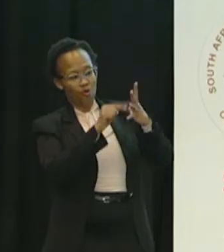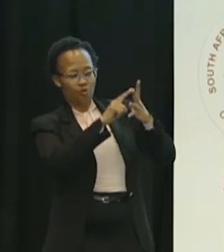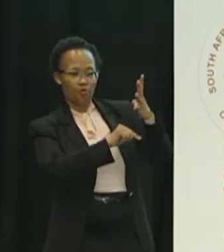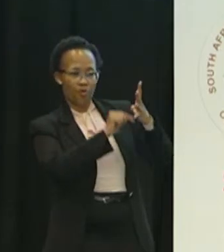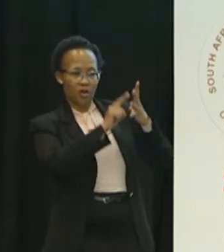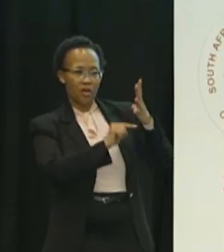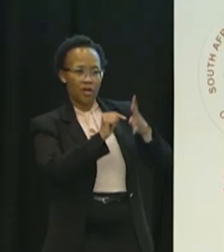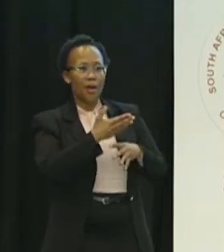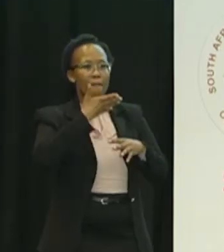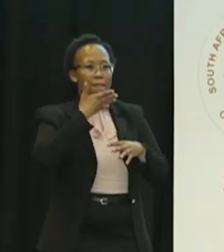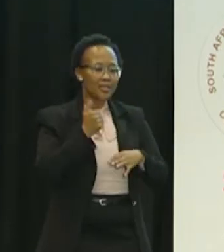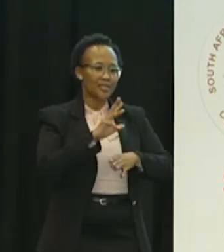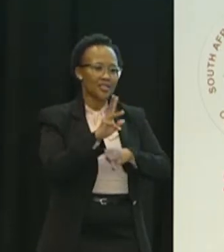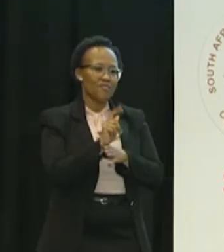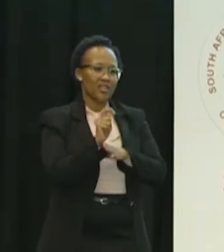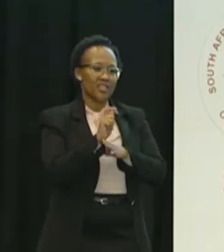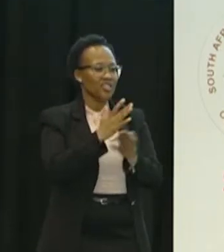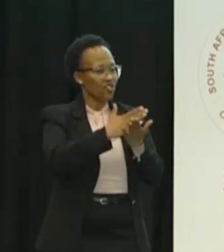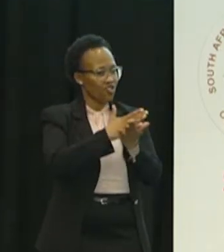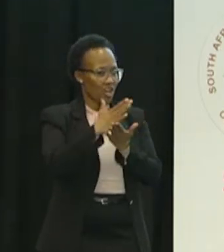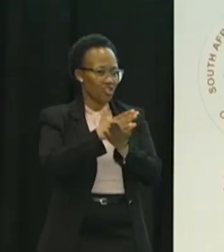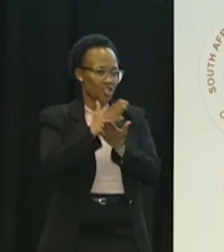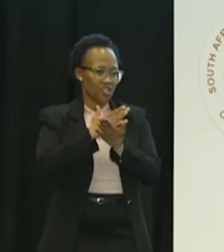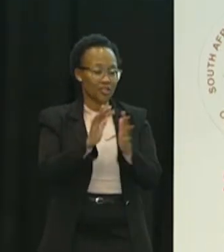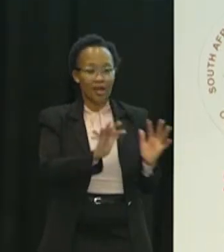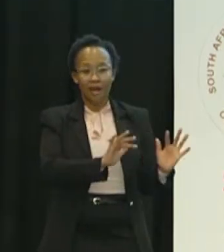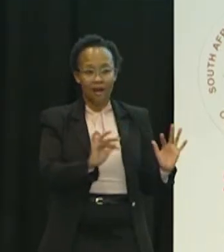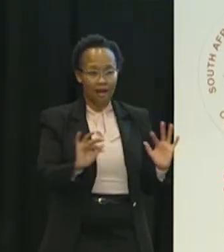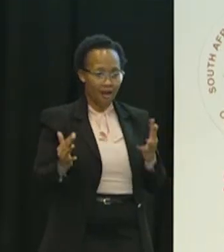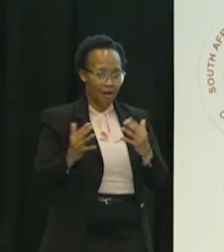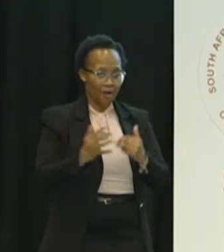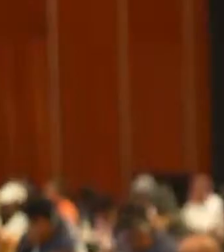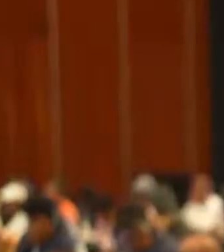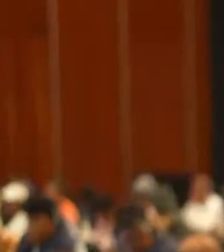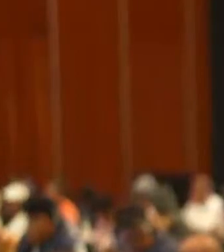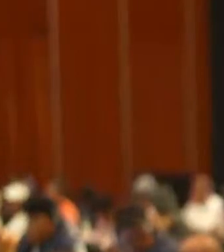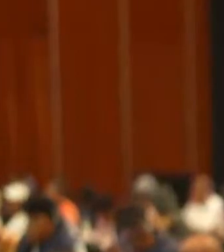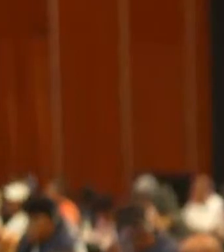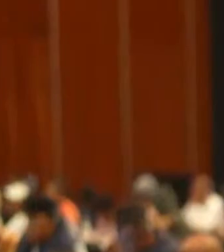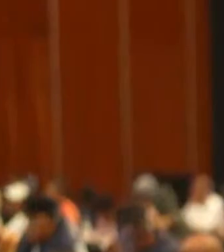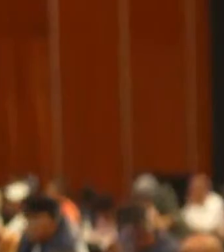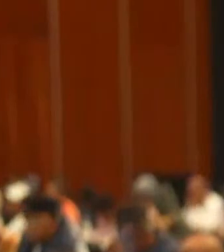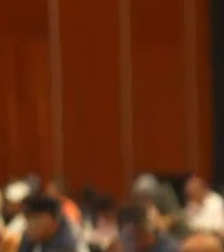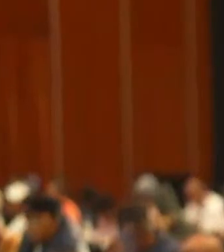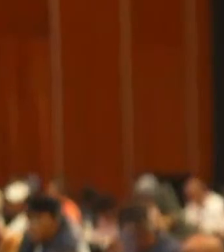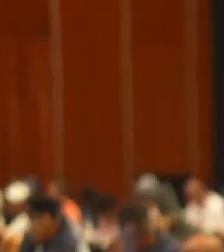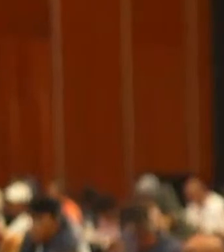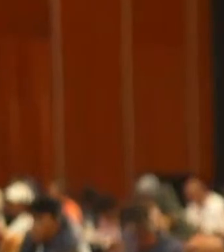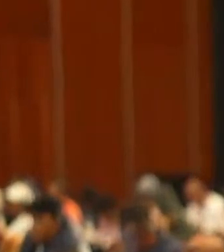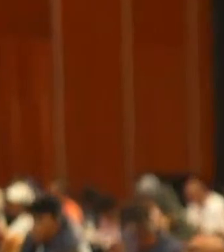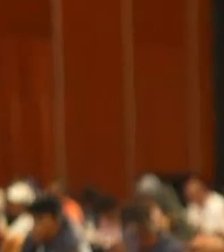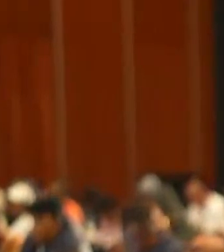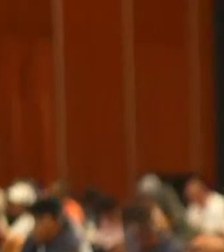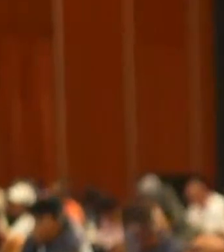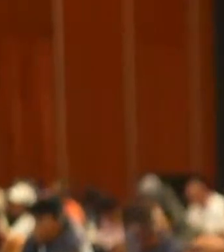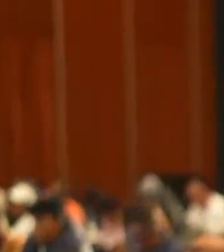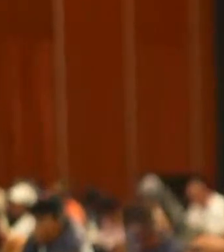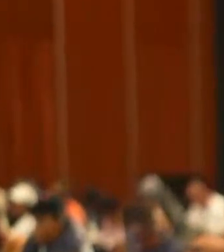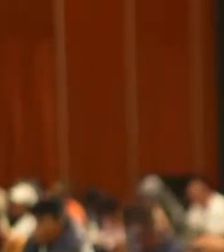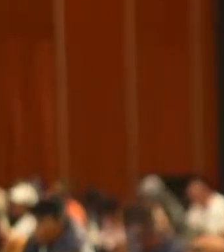again, it's understanding that each and every one of us are implementers, are policymakers, are advocates,